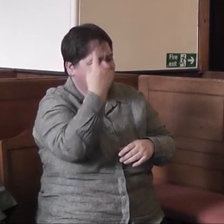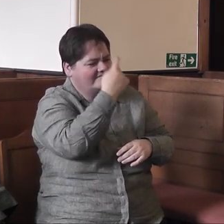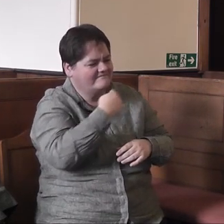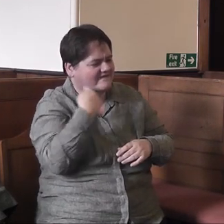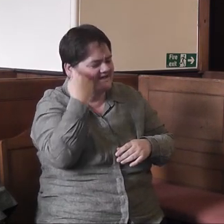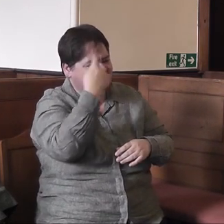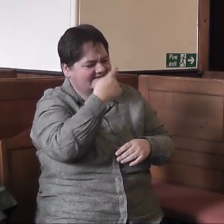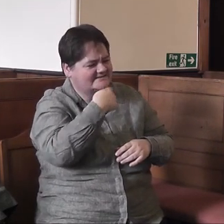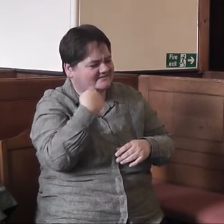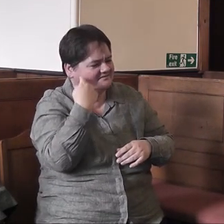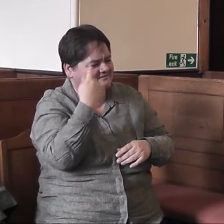Face,